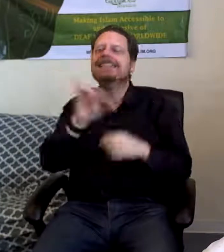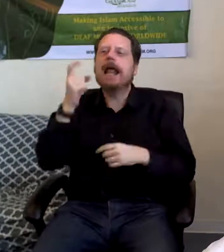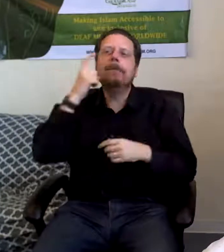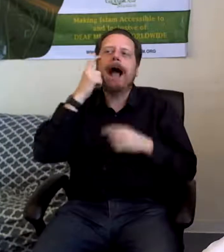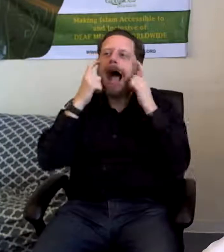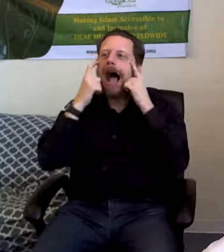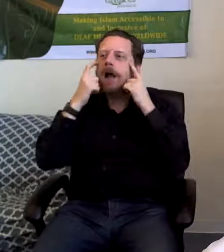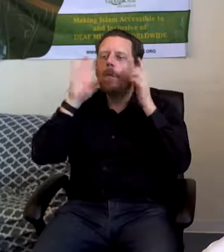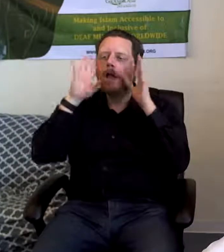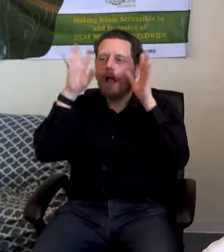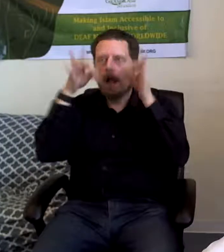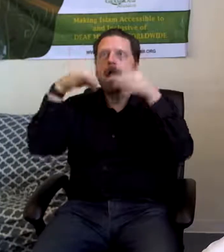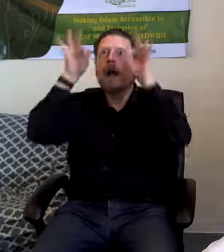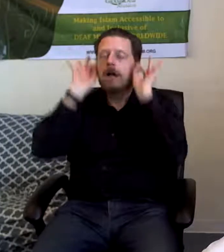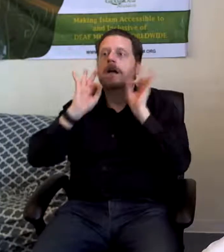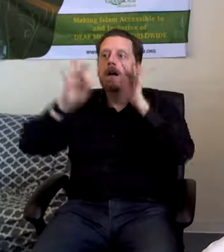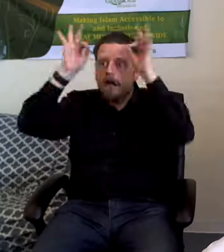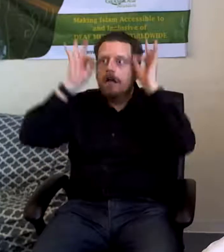turning around